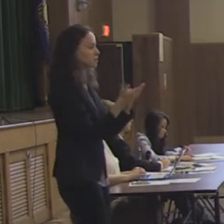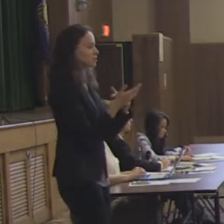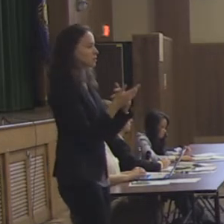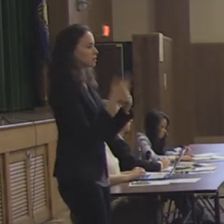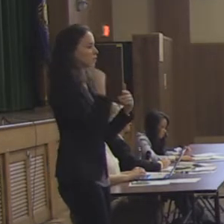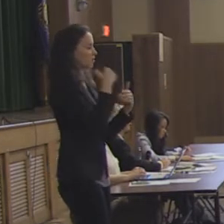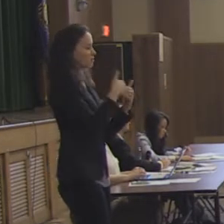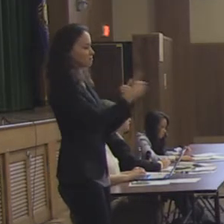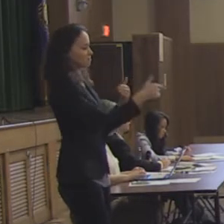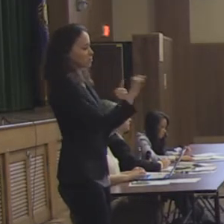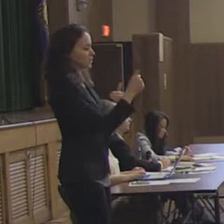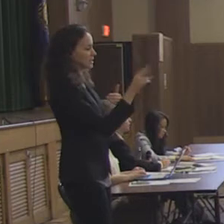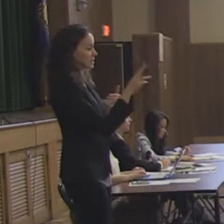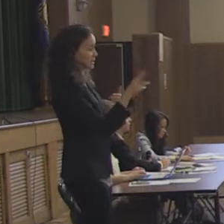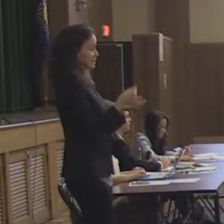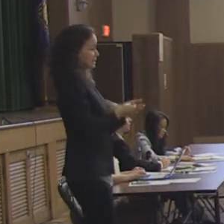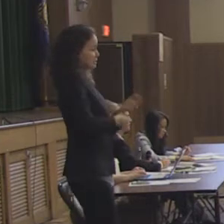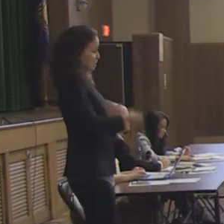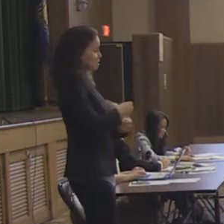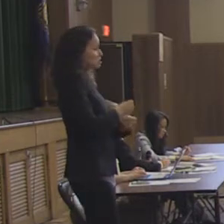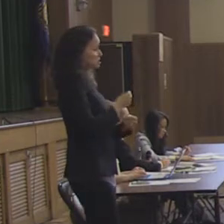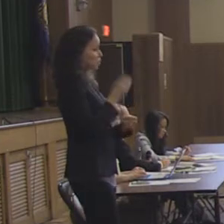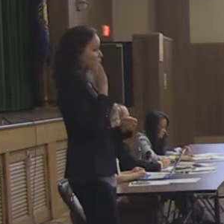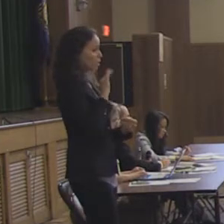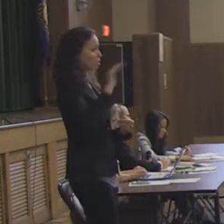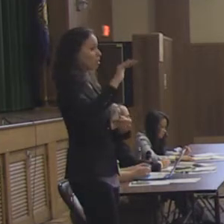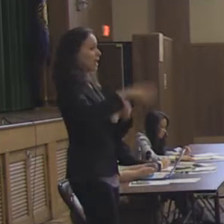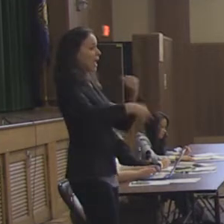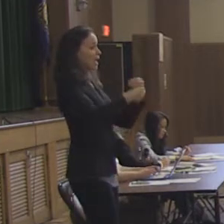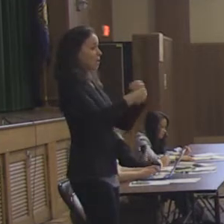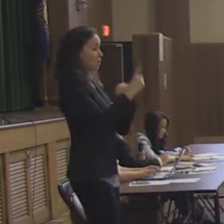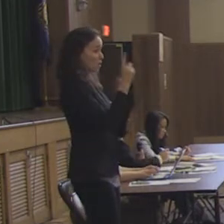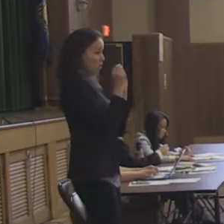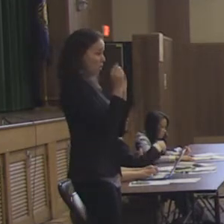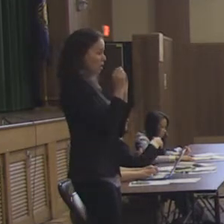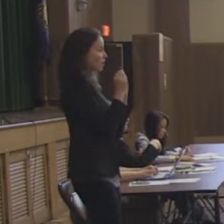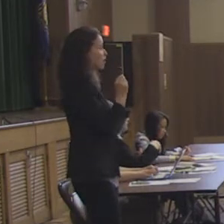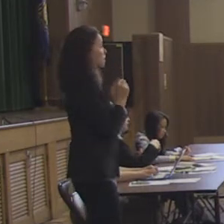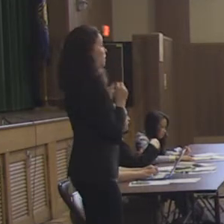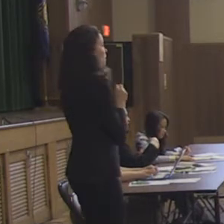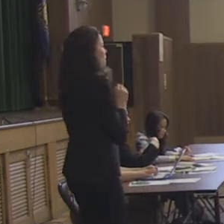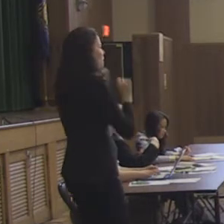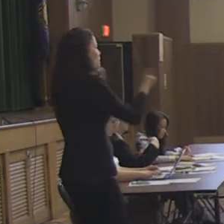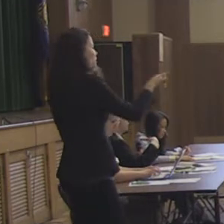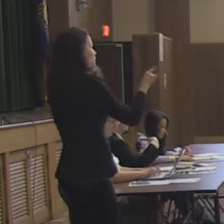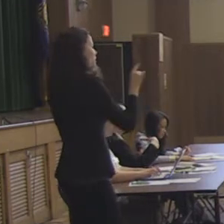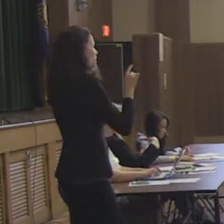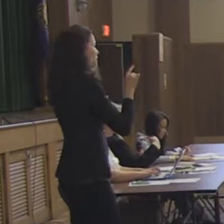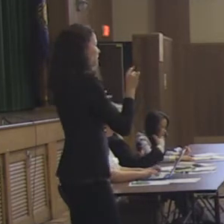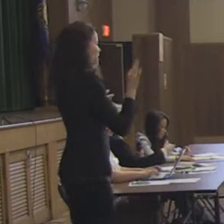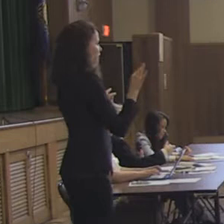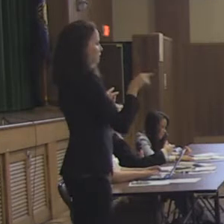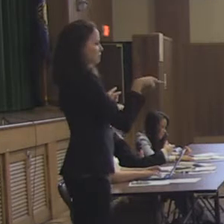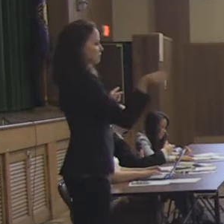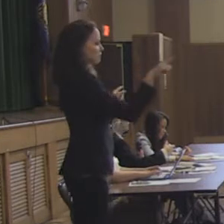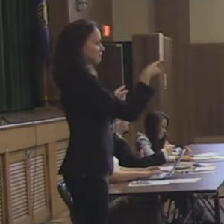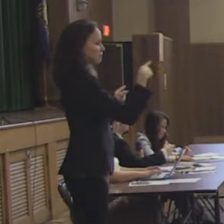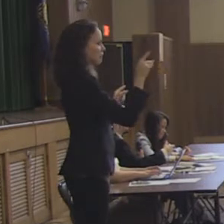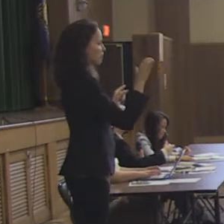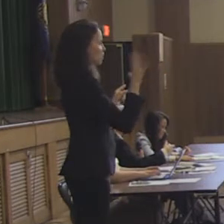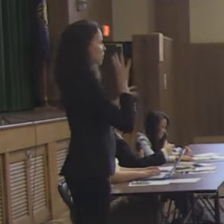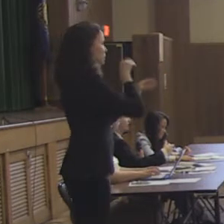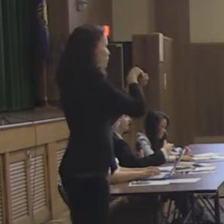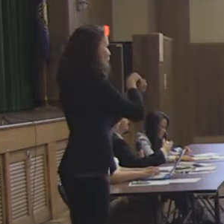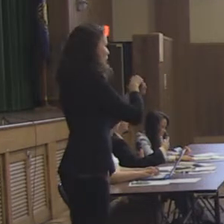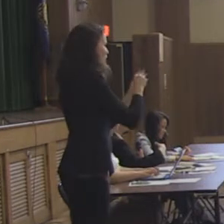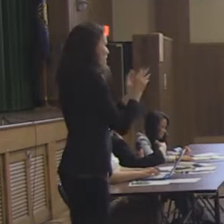2016. And with the budget, I think there's going to be a proposal of adding another one. If the public wants to have input into that